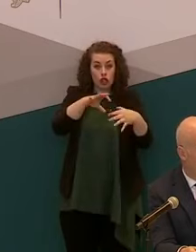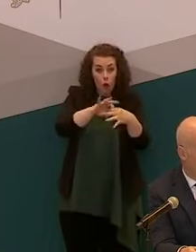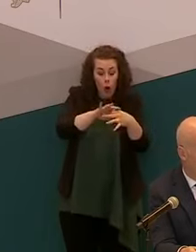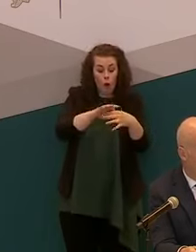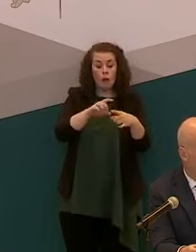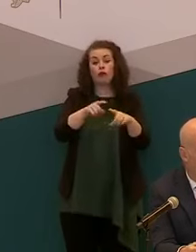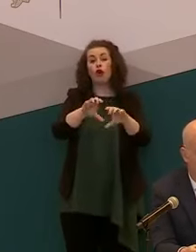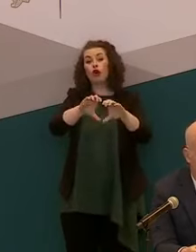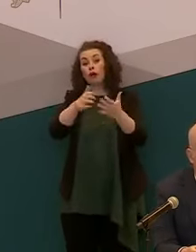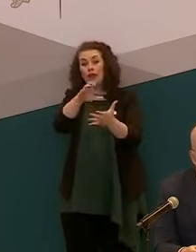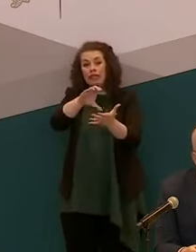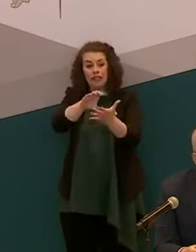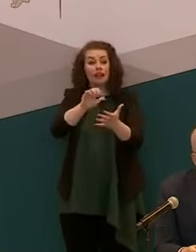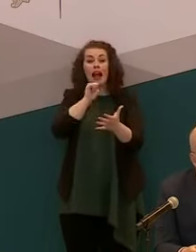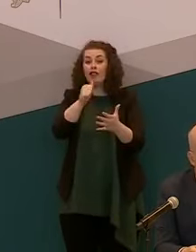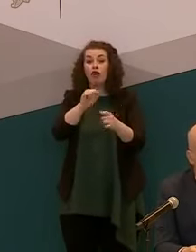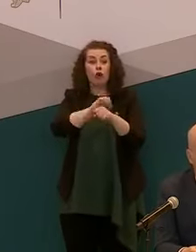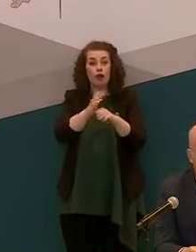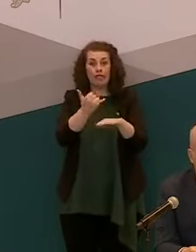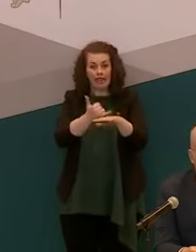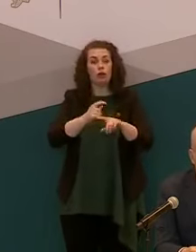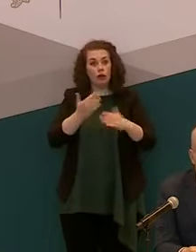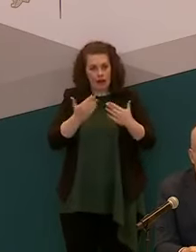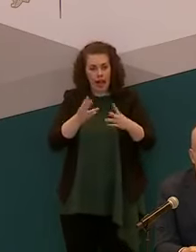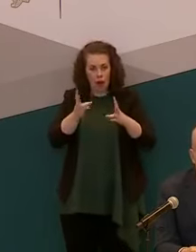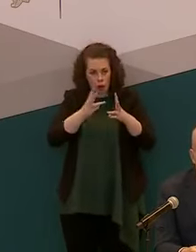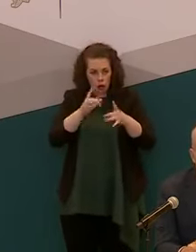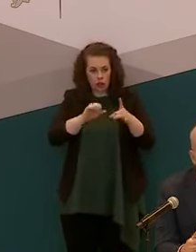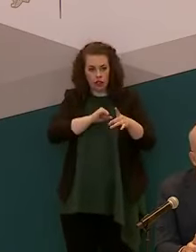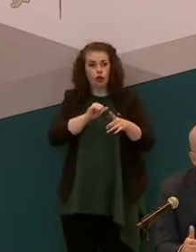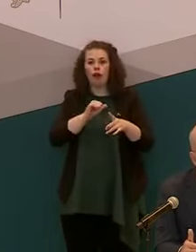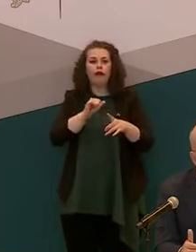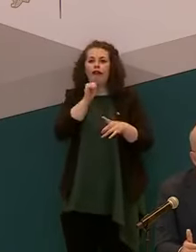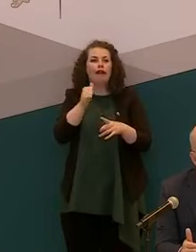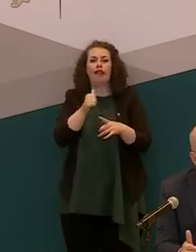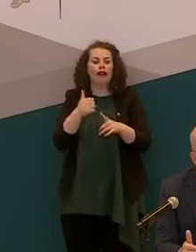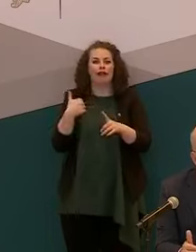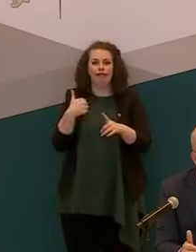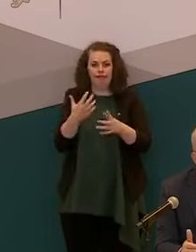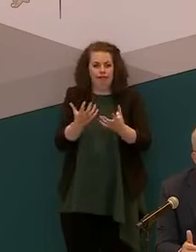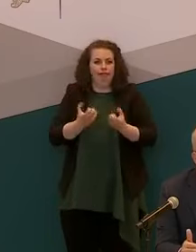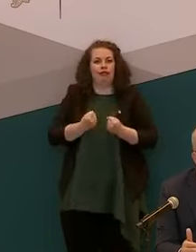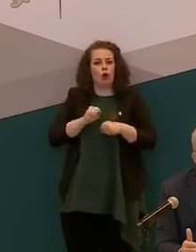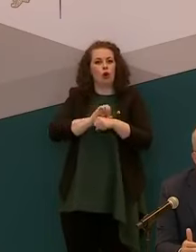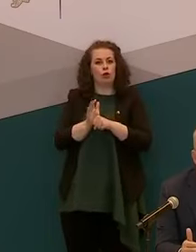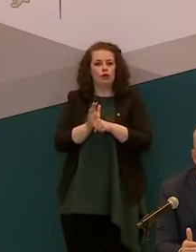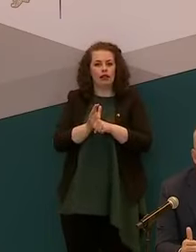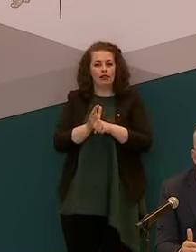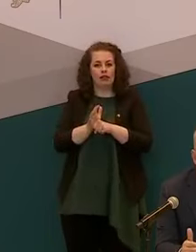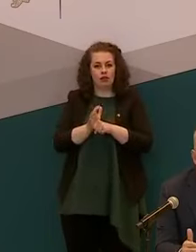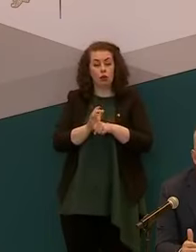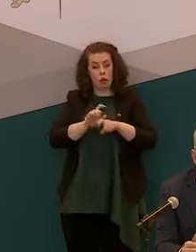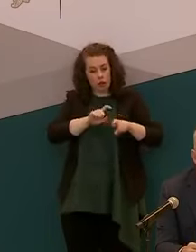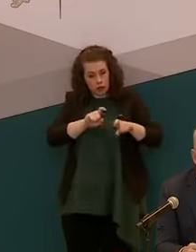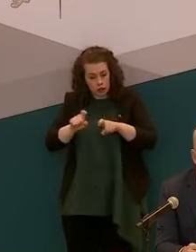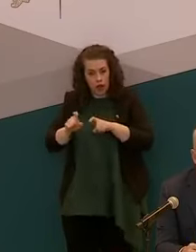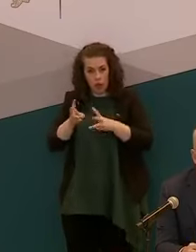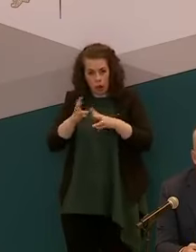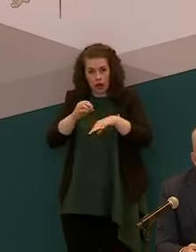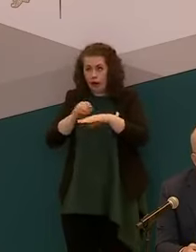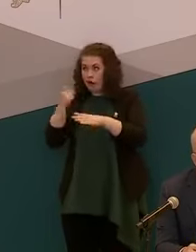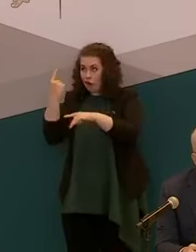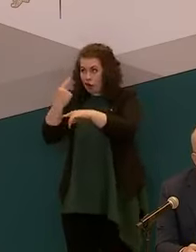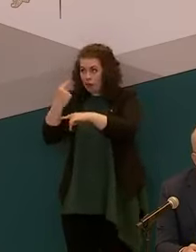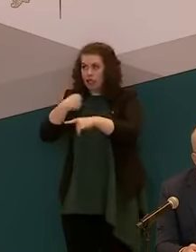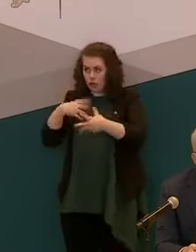report clusters or that have not had an experience with this particular infection. So we need to continue with the implementation of those recommendations, and we